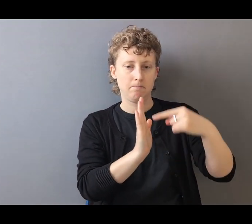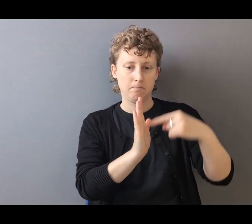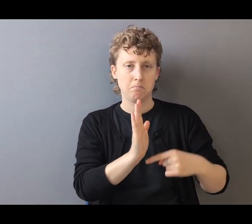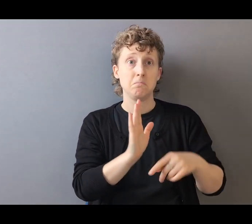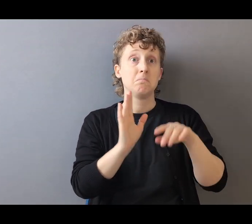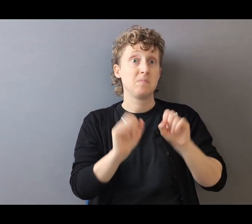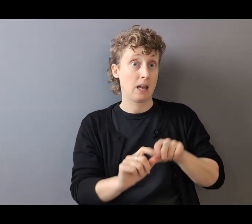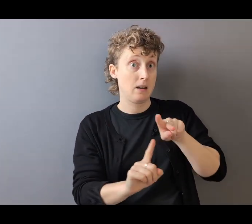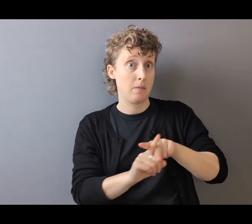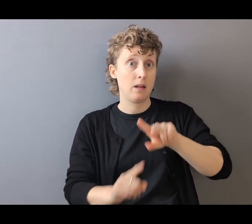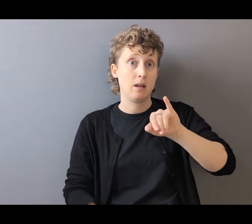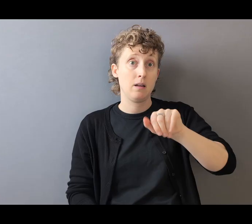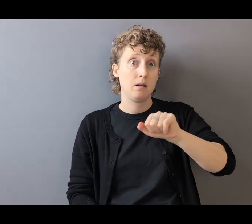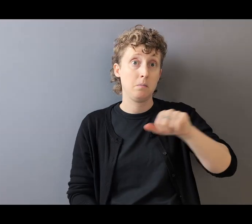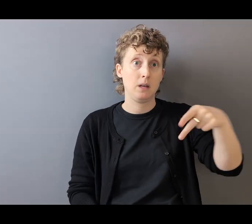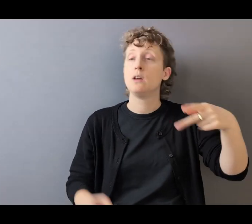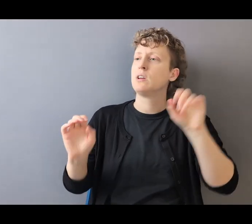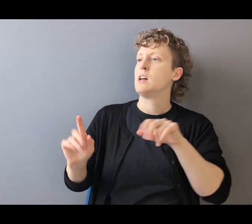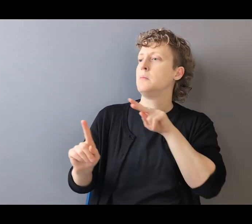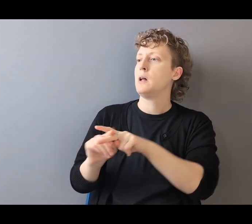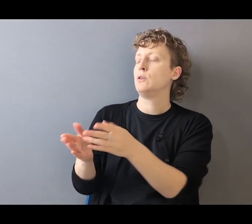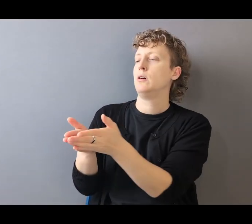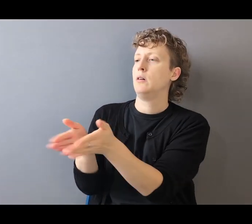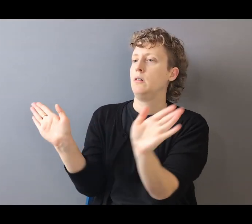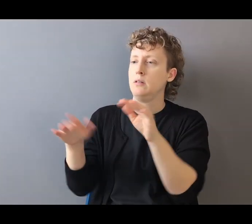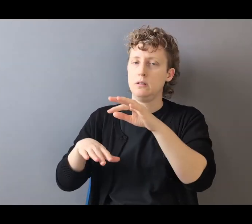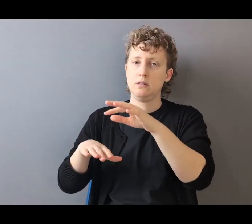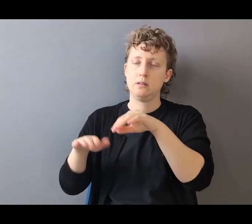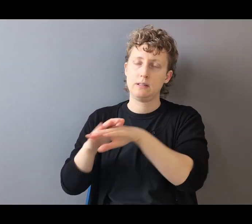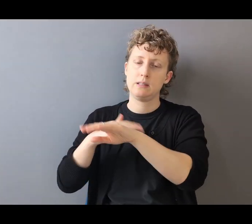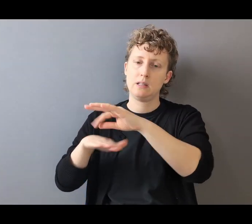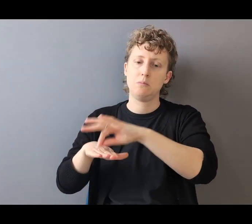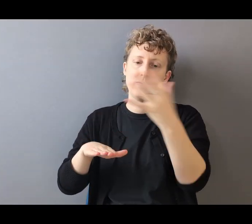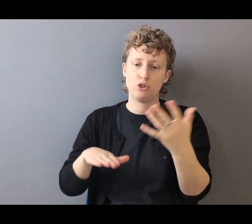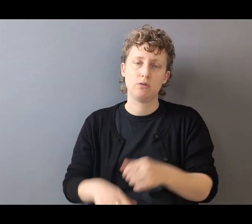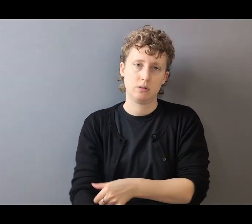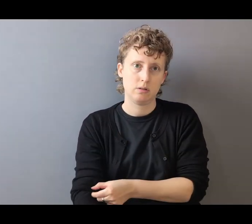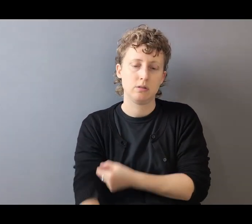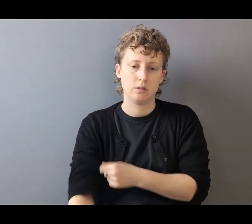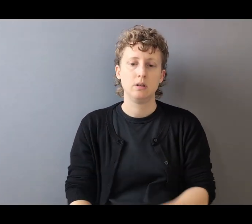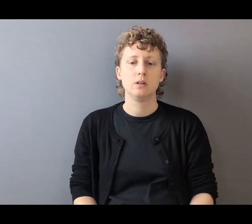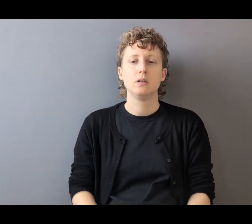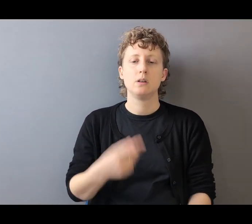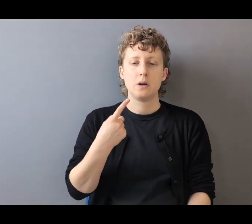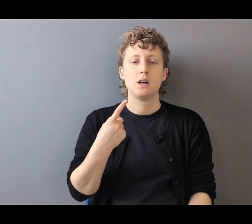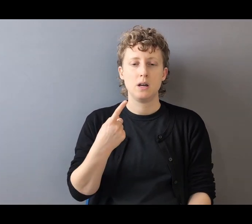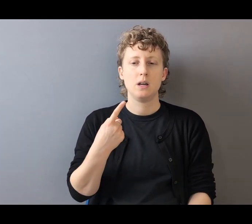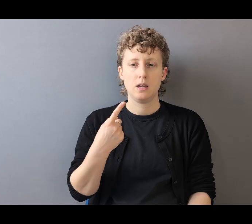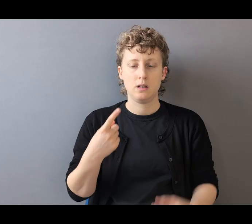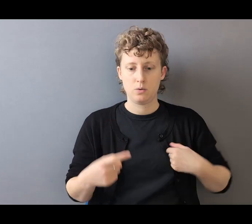EAP, but also to accessibility professionals in general from our experience and needs as a disability community. So one thing that we